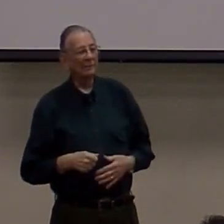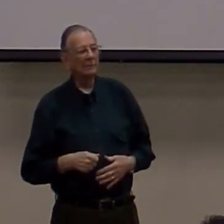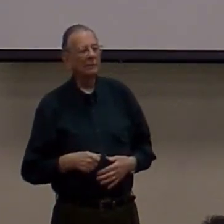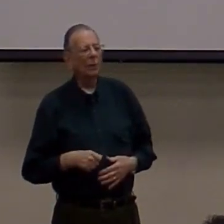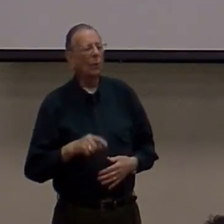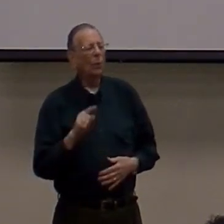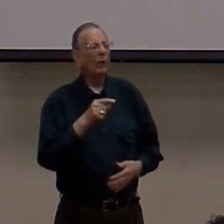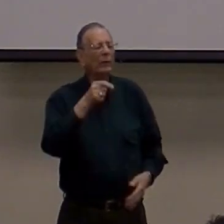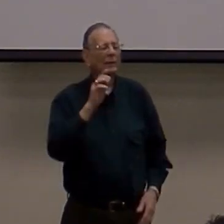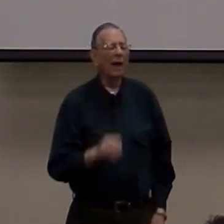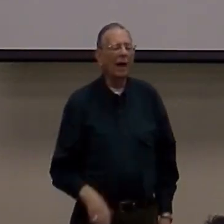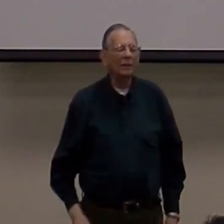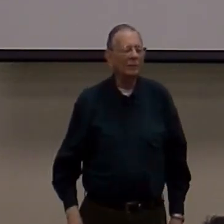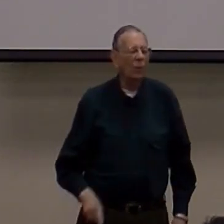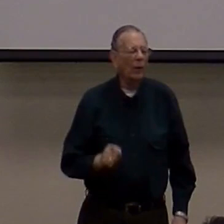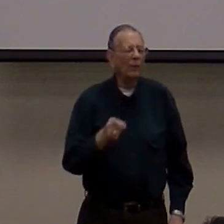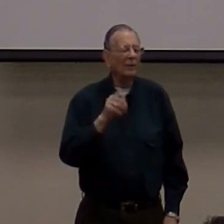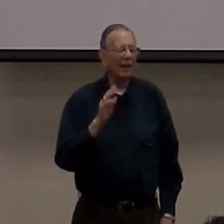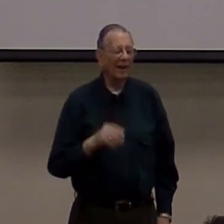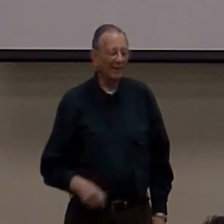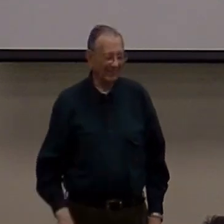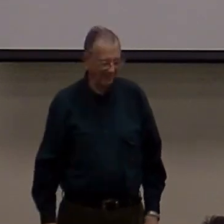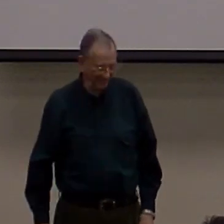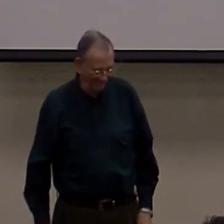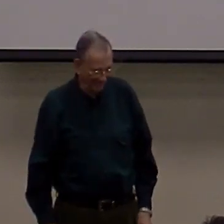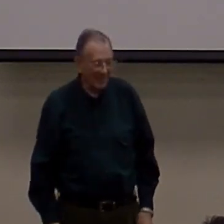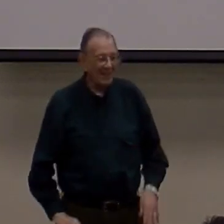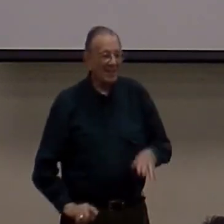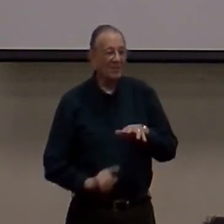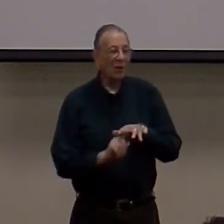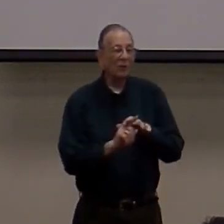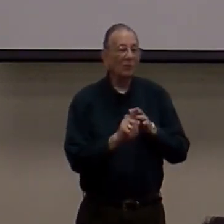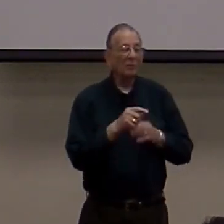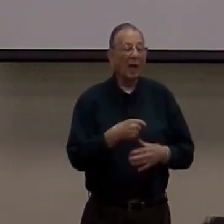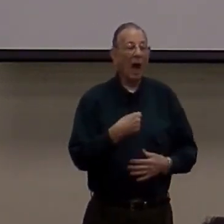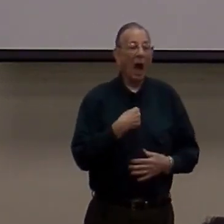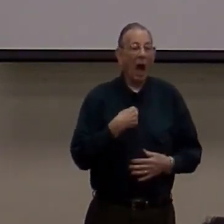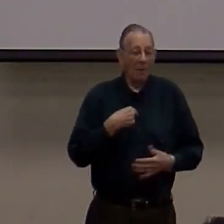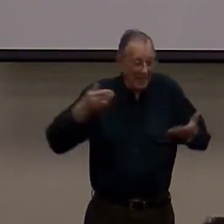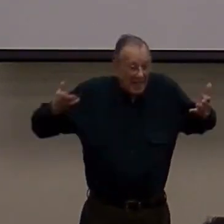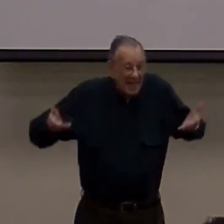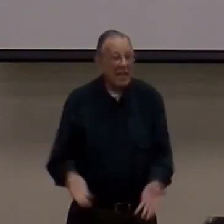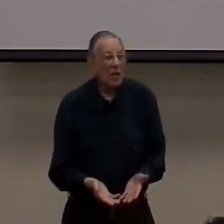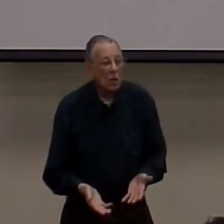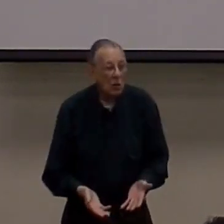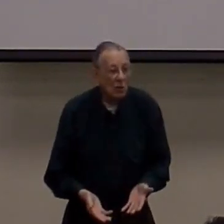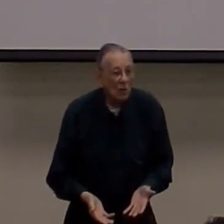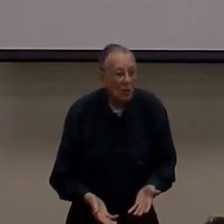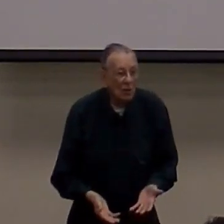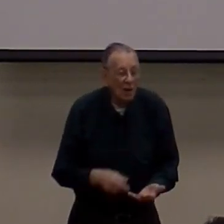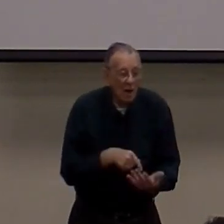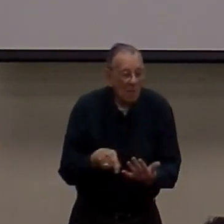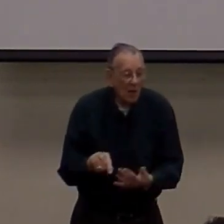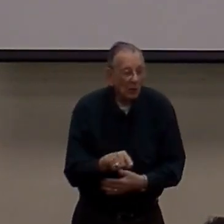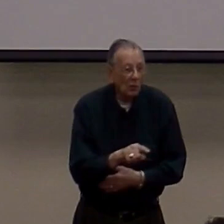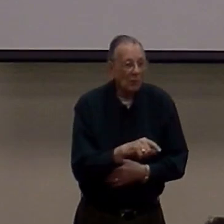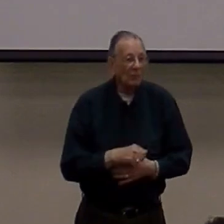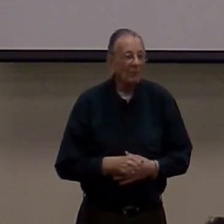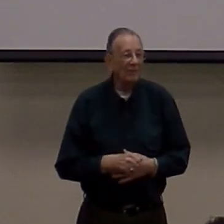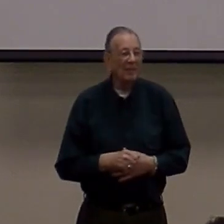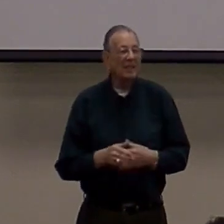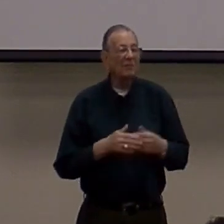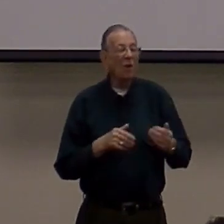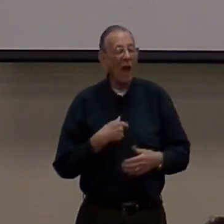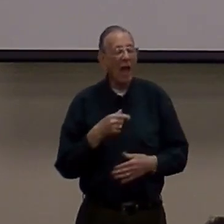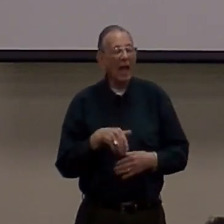God? Where is God? He shows up to say, I am right here among you. Even though I've